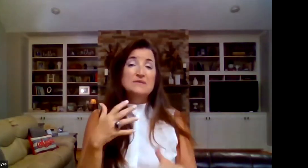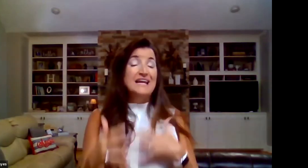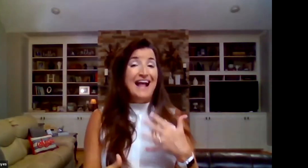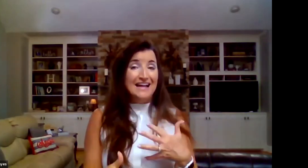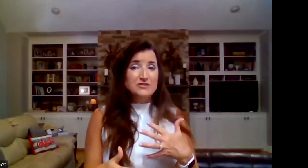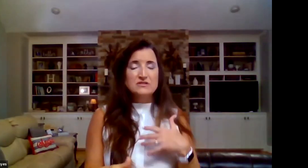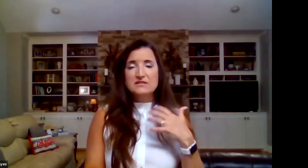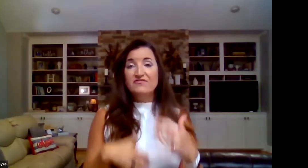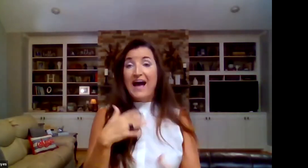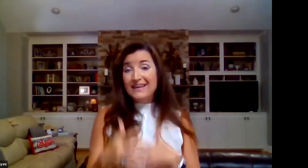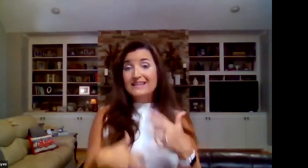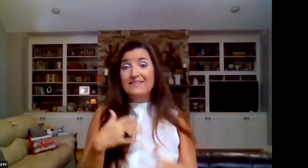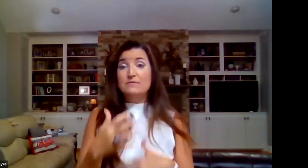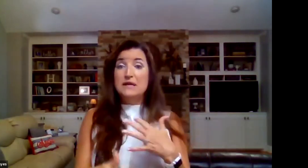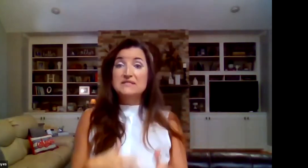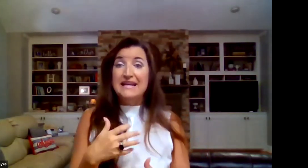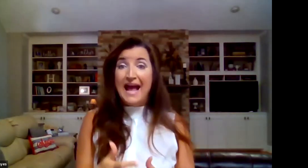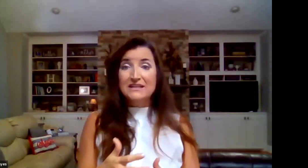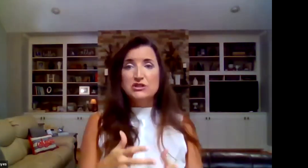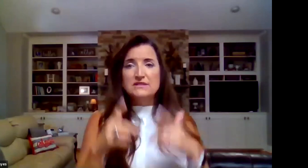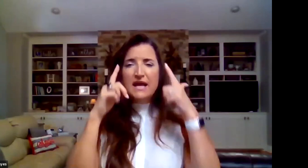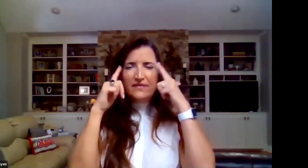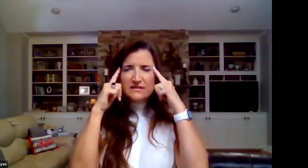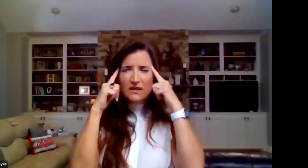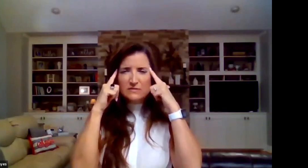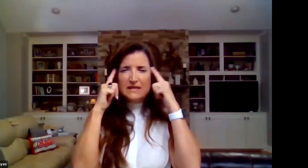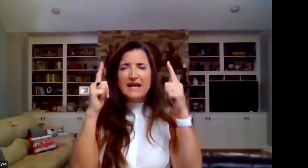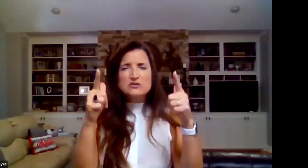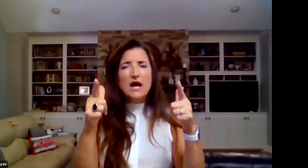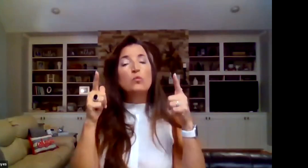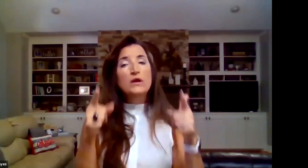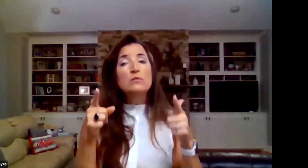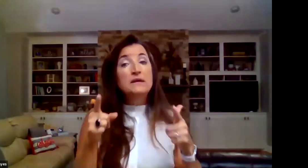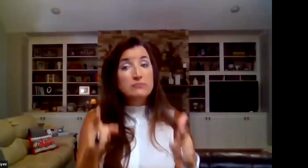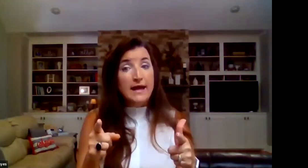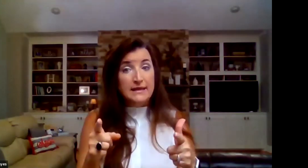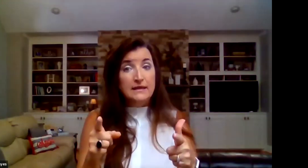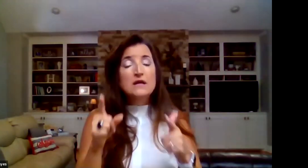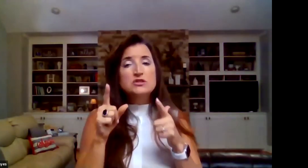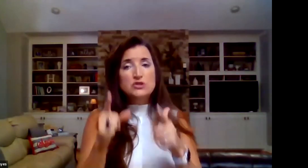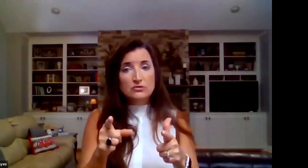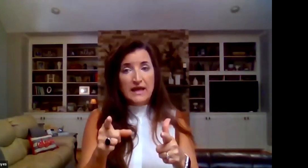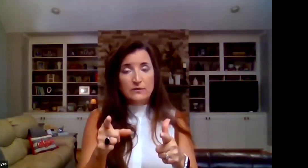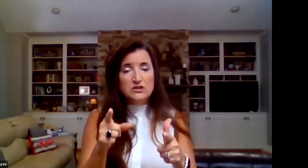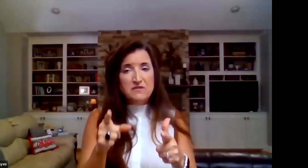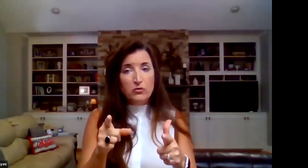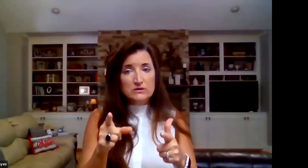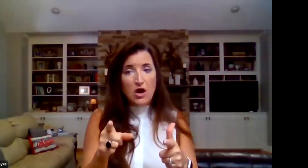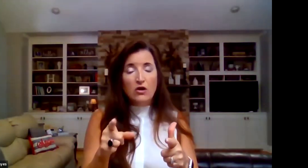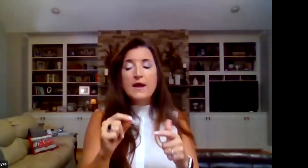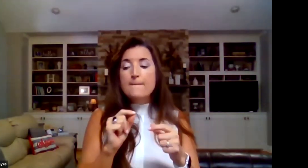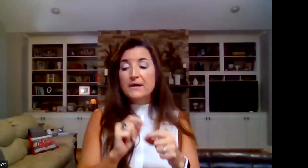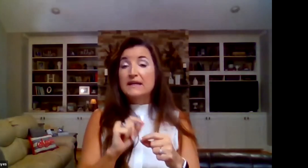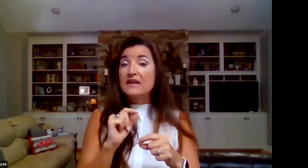them to imitate actions, because if I can get them to imitate actions, that tells me that child will be ready to do language